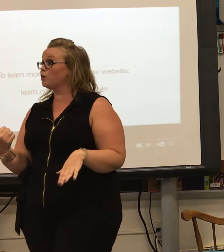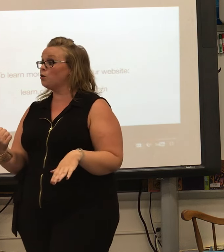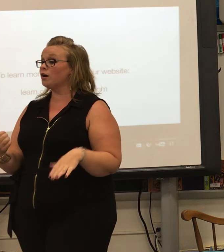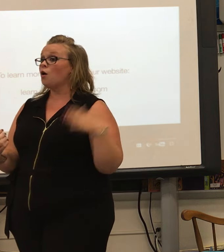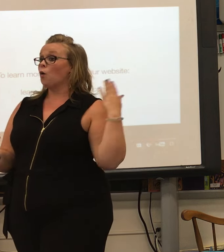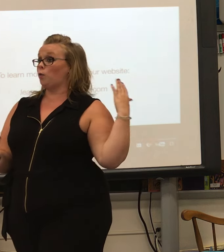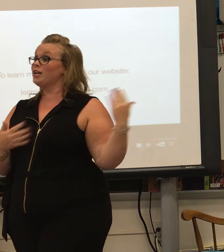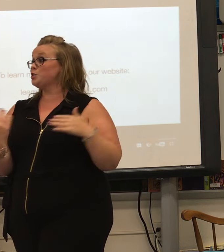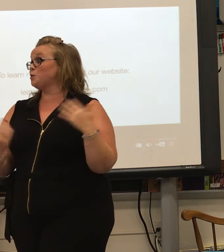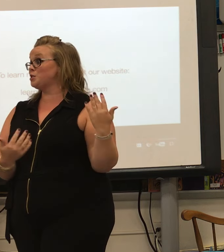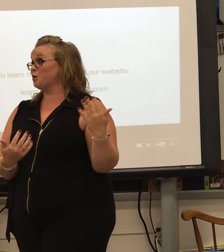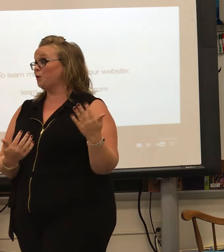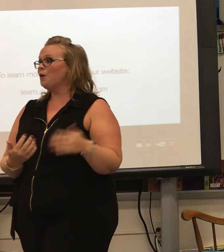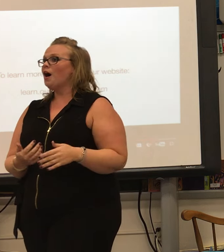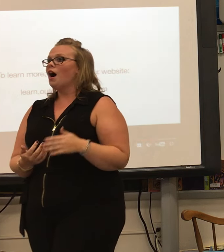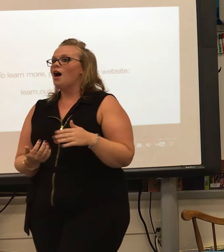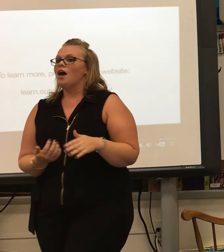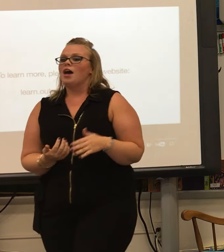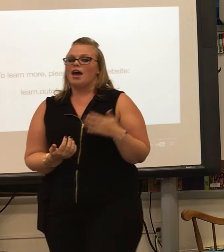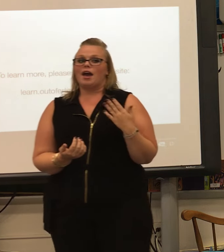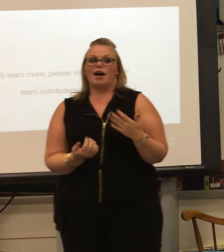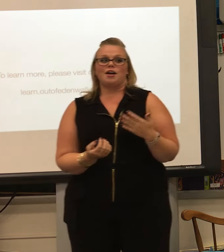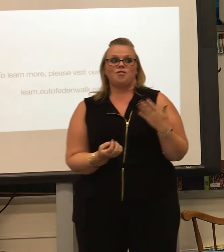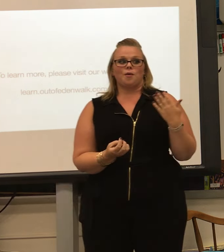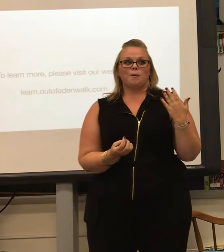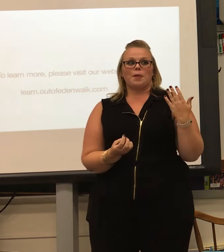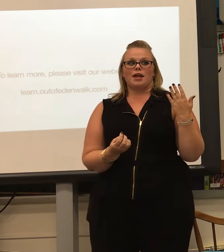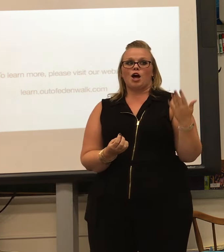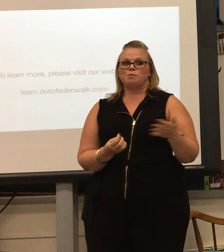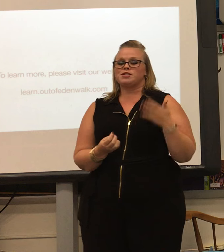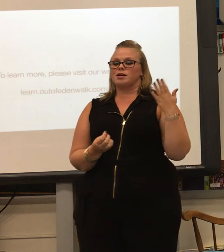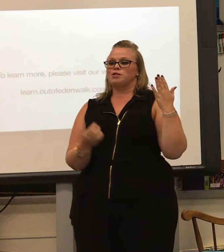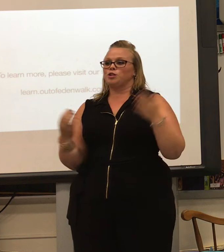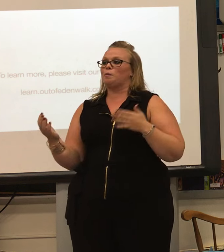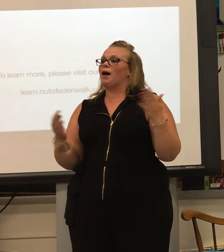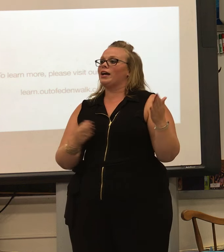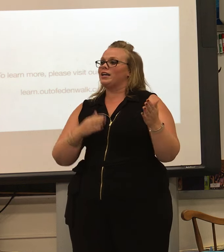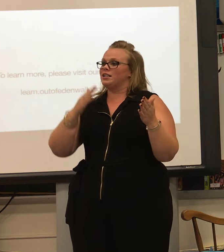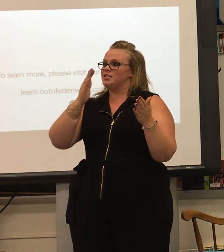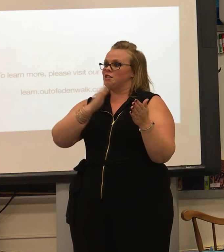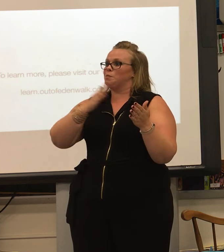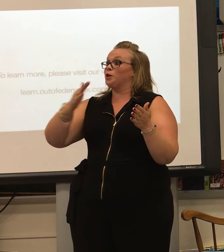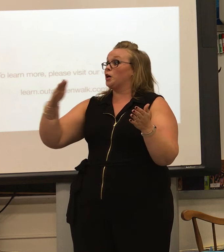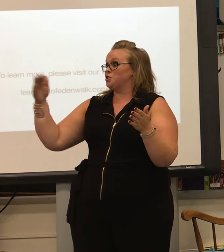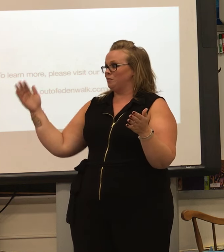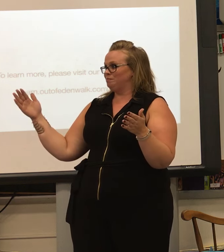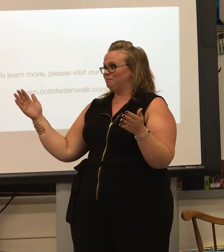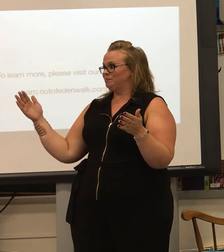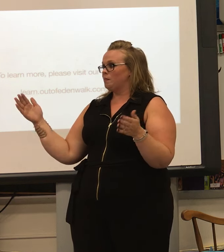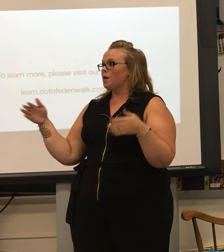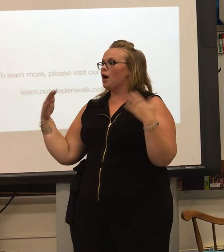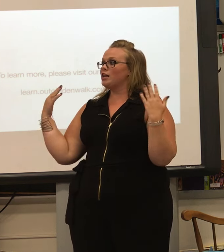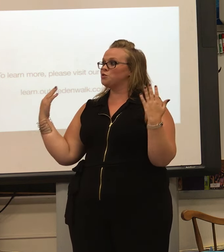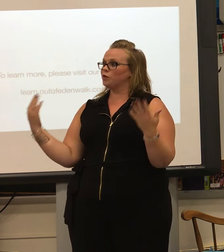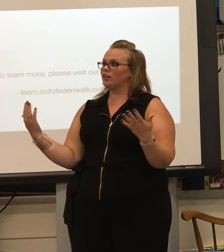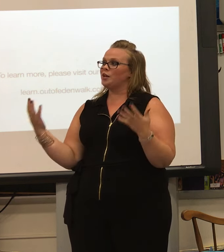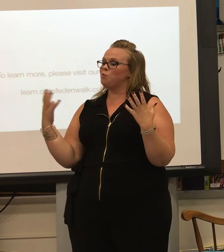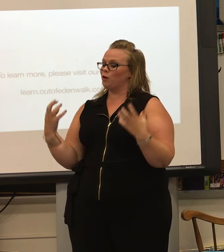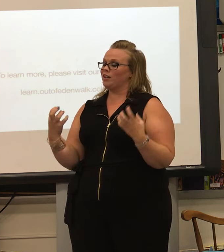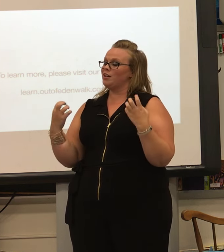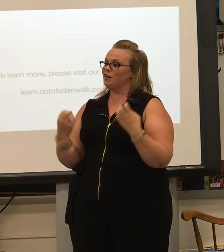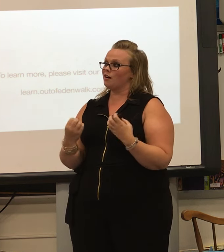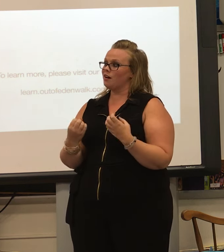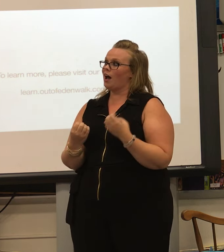video record, we can do it too. And it helps them to look back and see their progression. It's